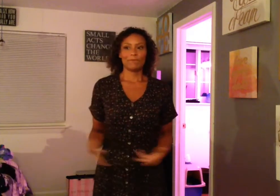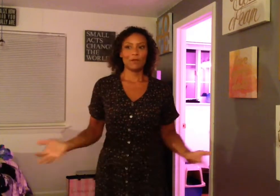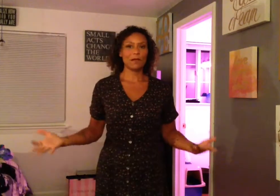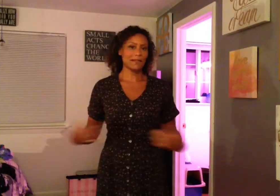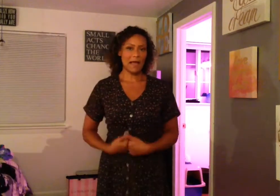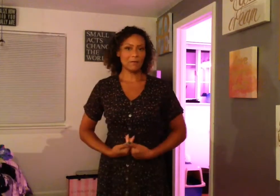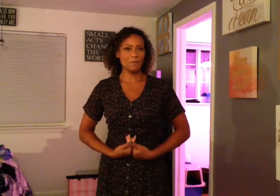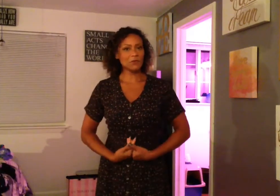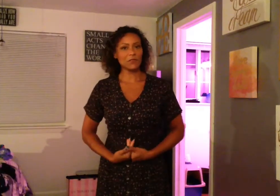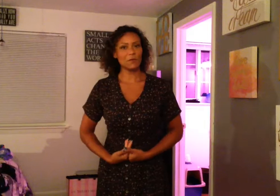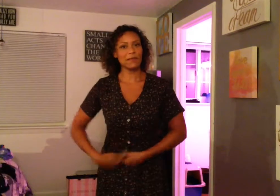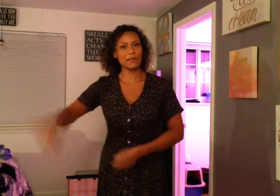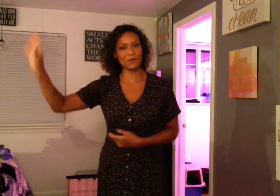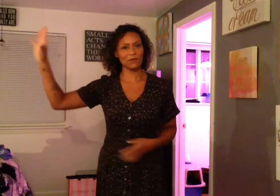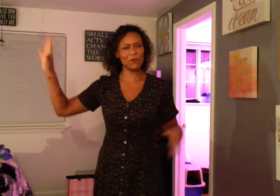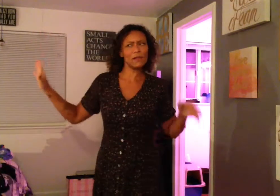you realize the enemy was just within. There's really no